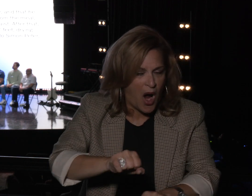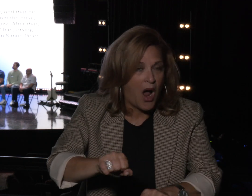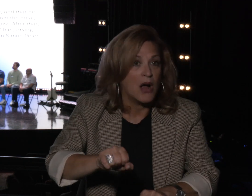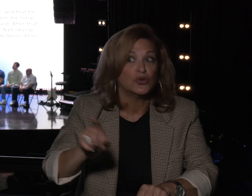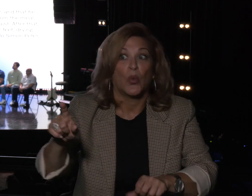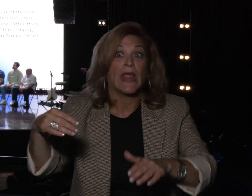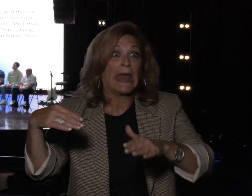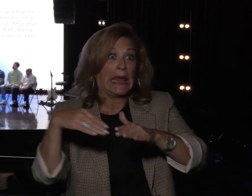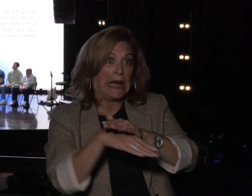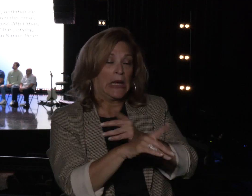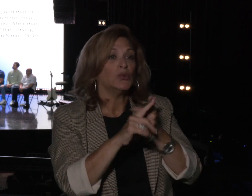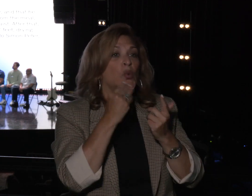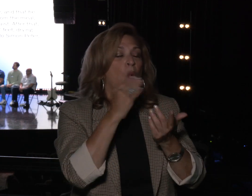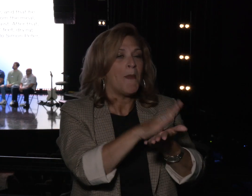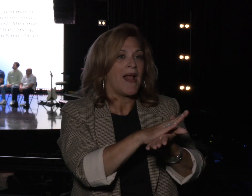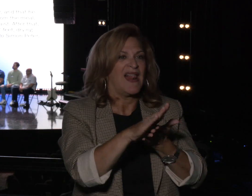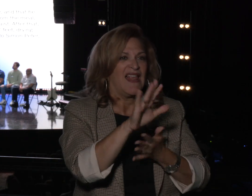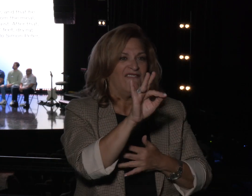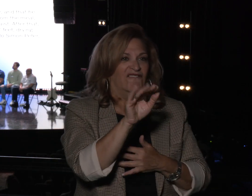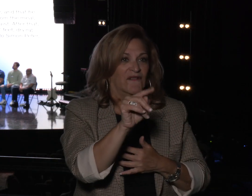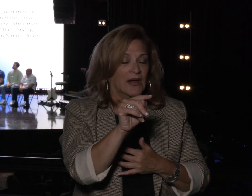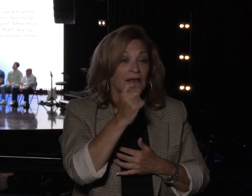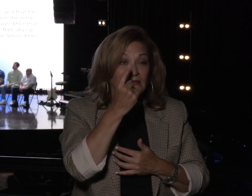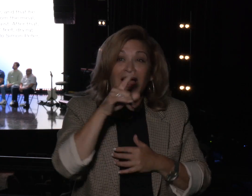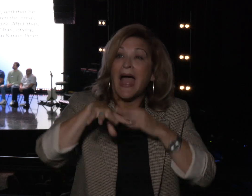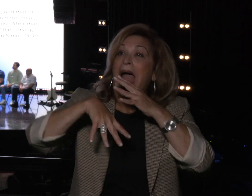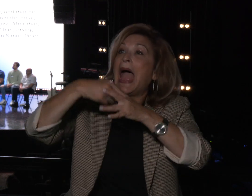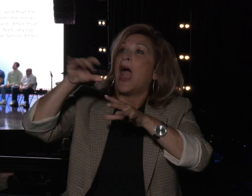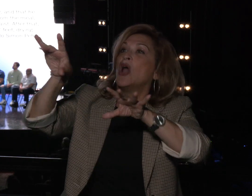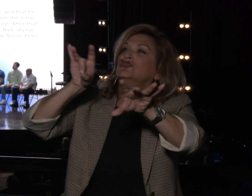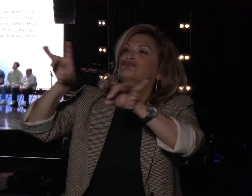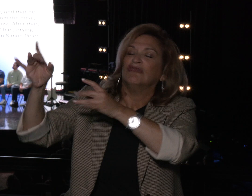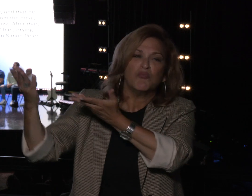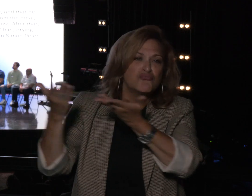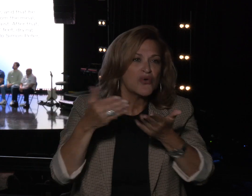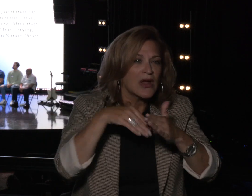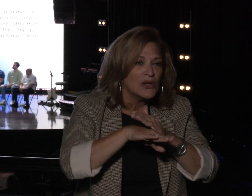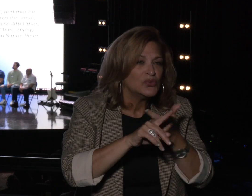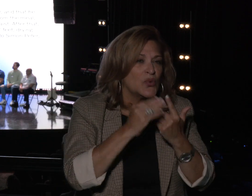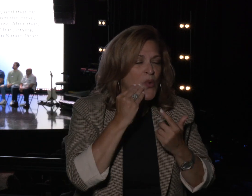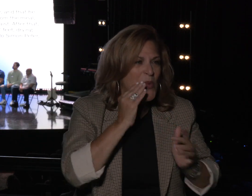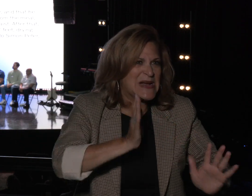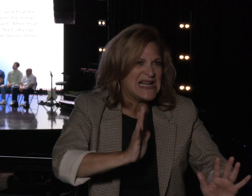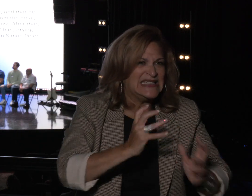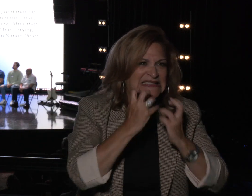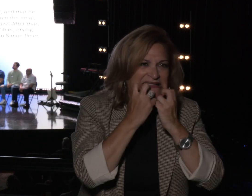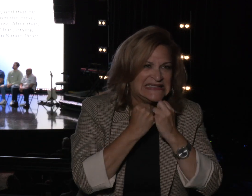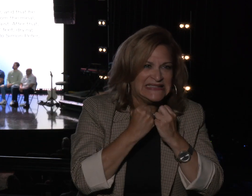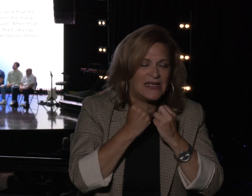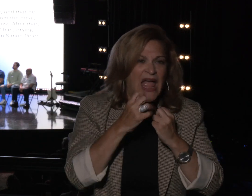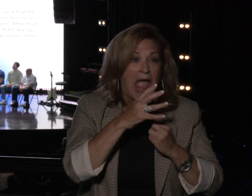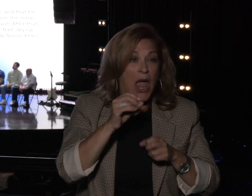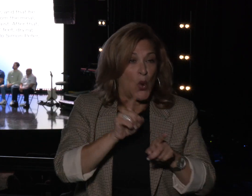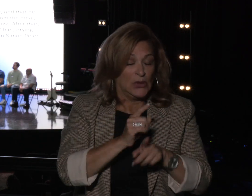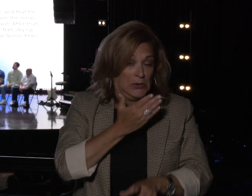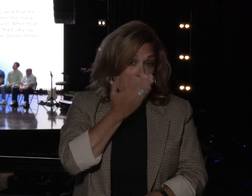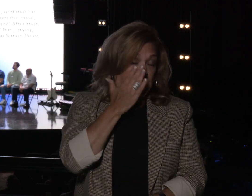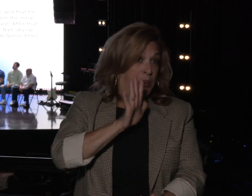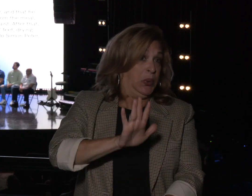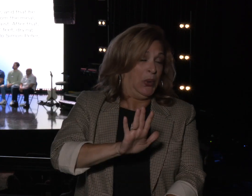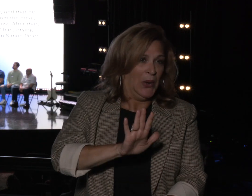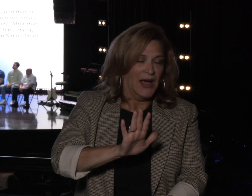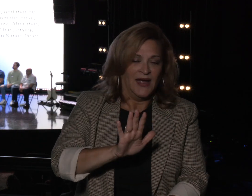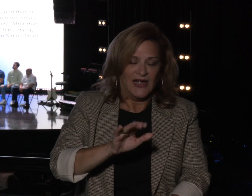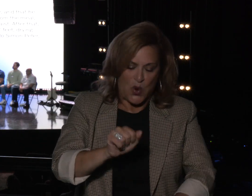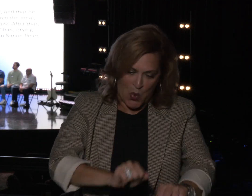wouldn't track the dirt from outside into the house that they're walking into, also so that they just wouldn't have dirty, stinky feet, that they would be